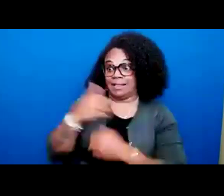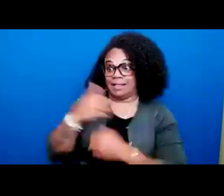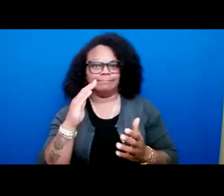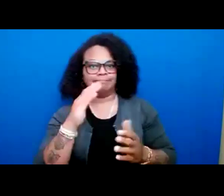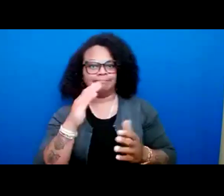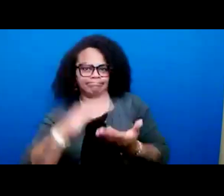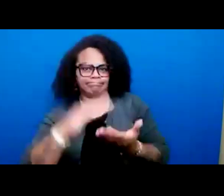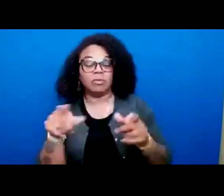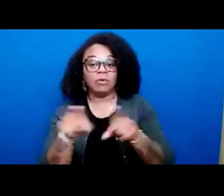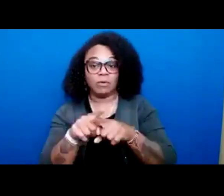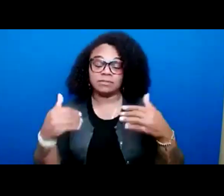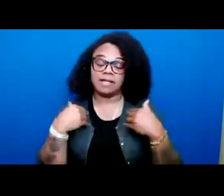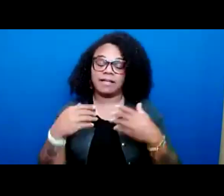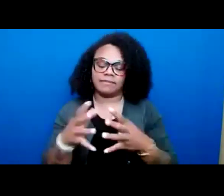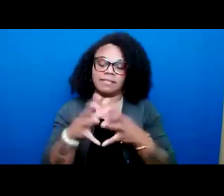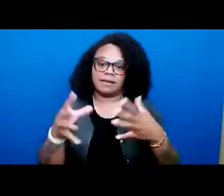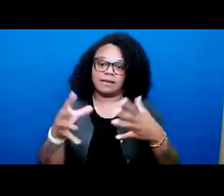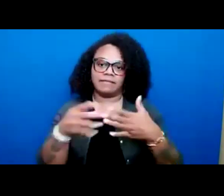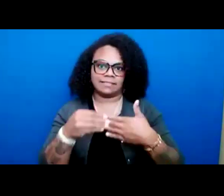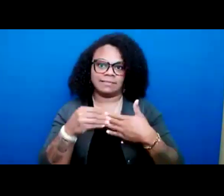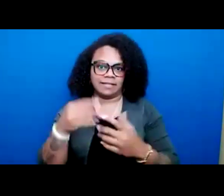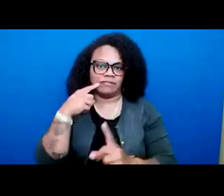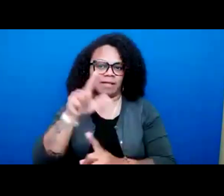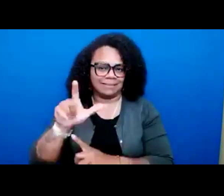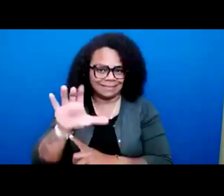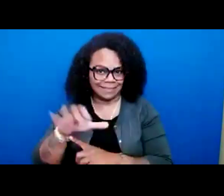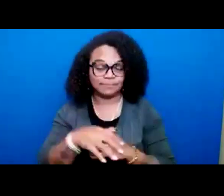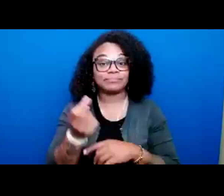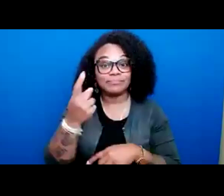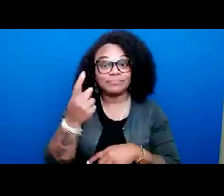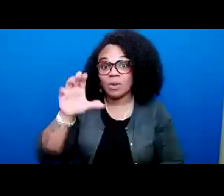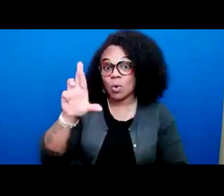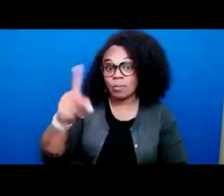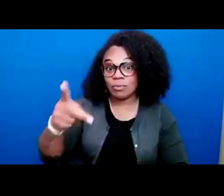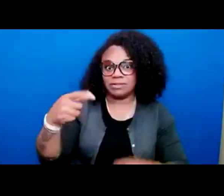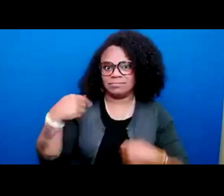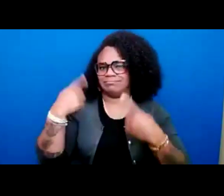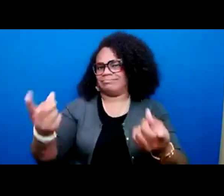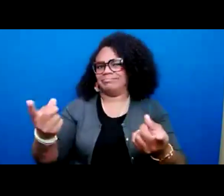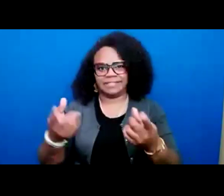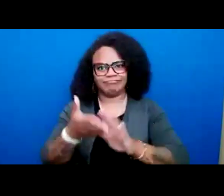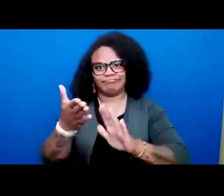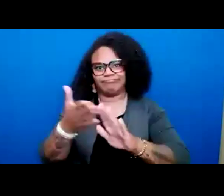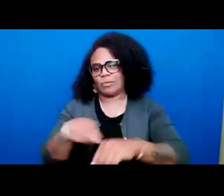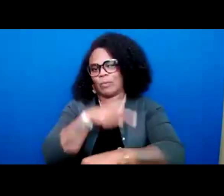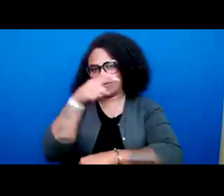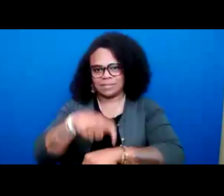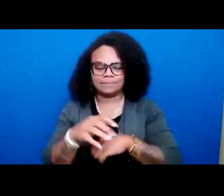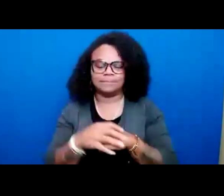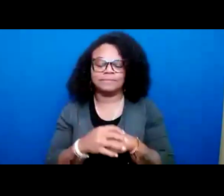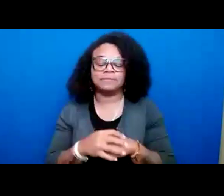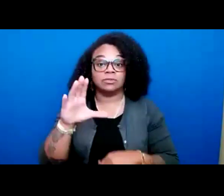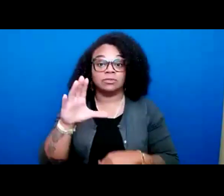of flexibility with LLCs. Corporations, of course, have been around for a very long time. Corporations have a lot of the